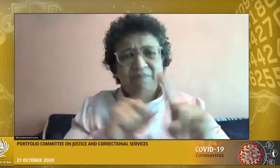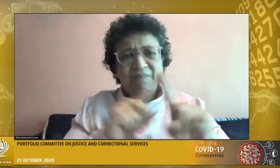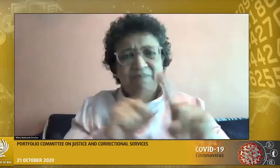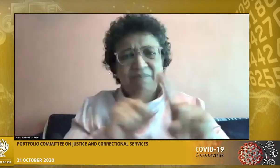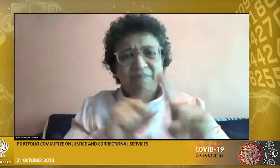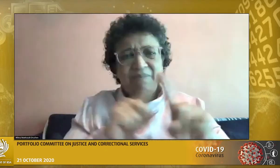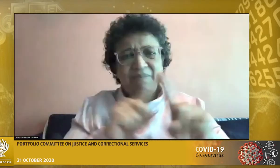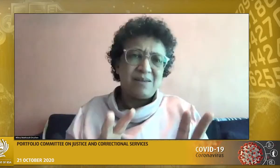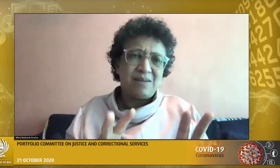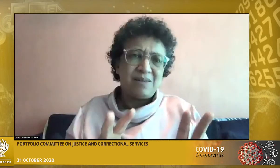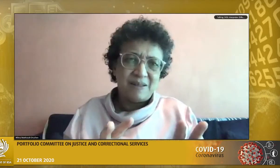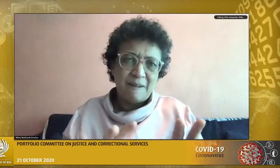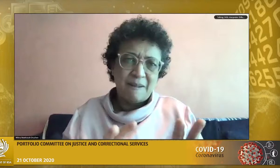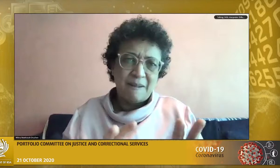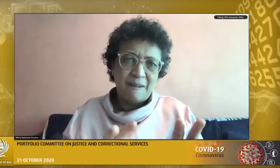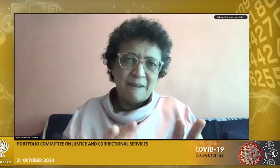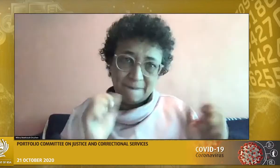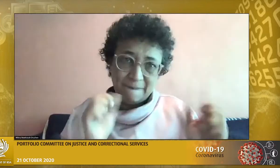an